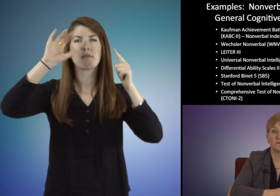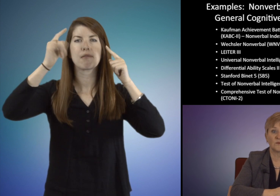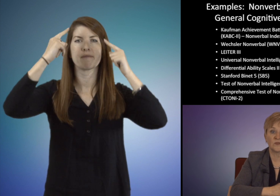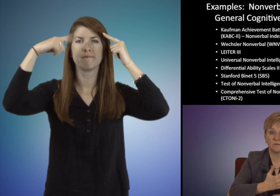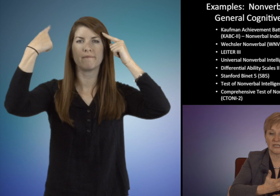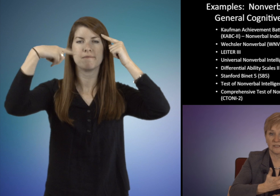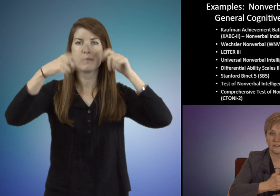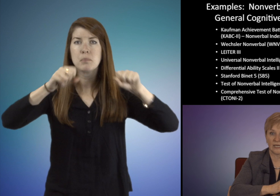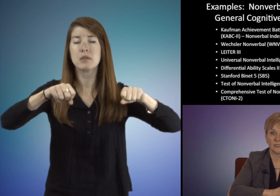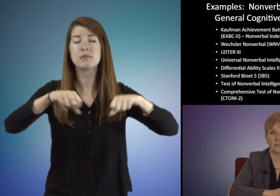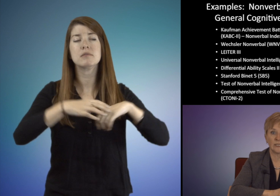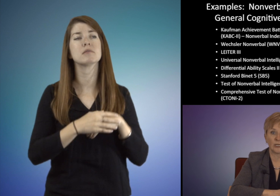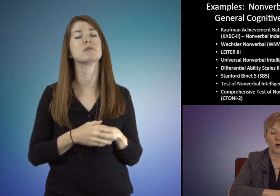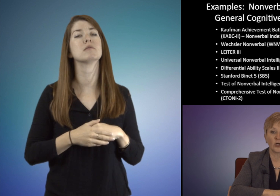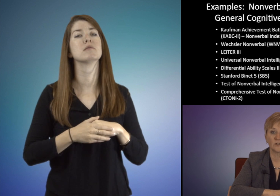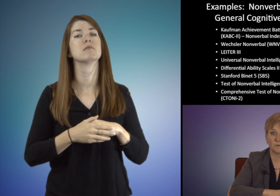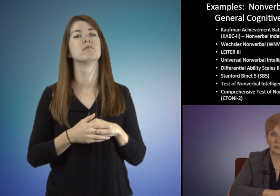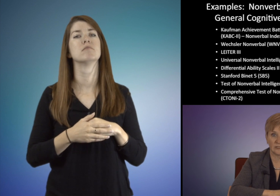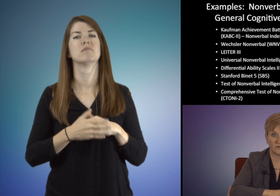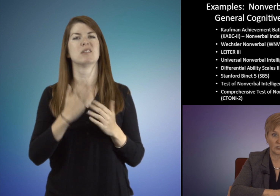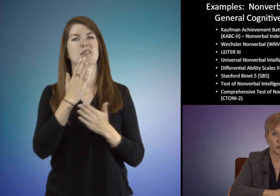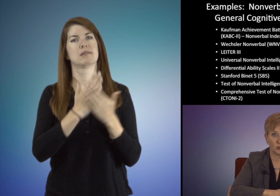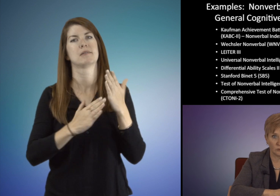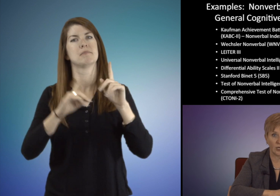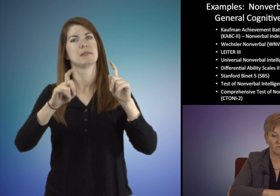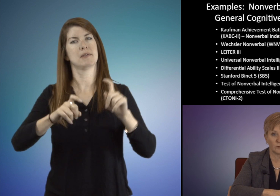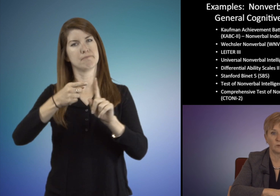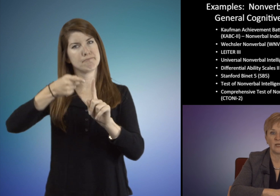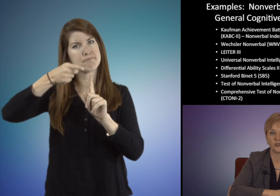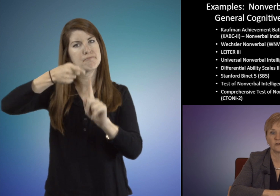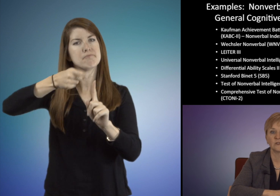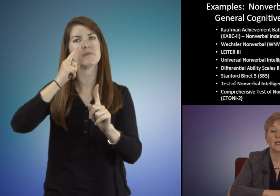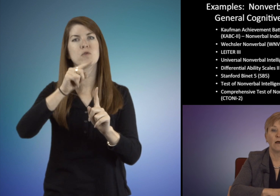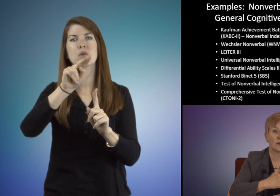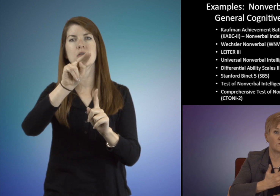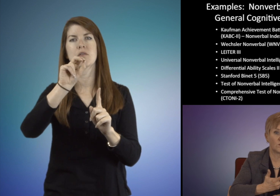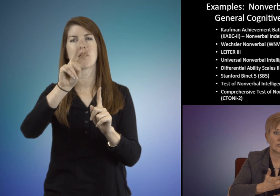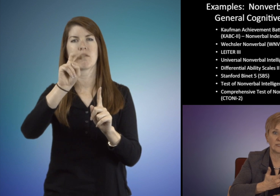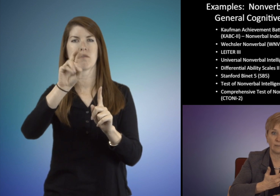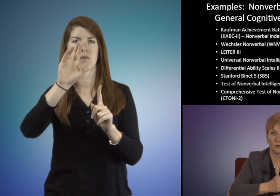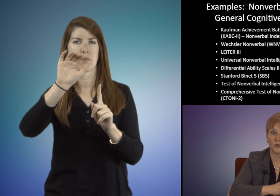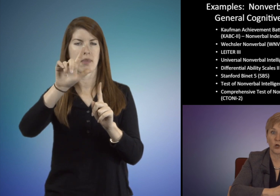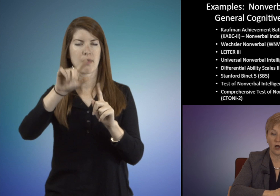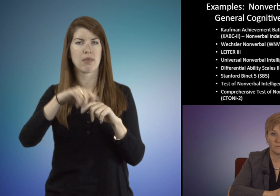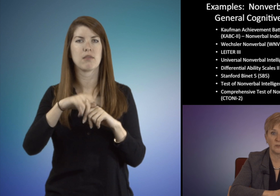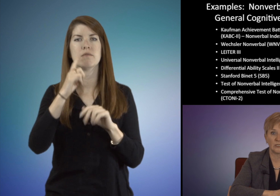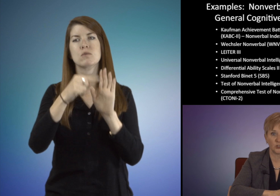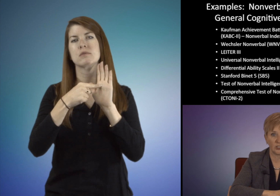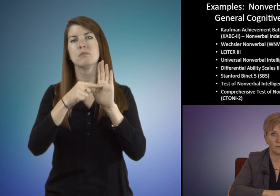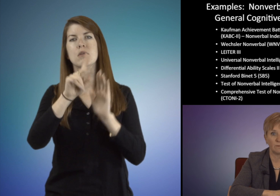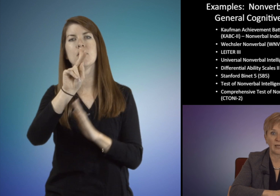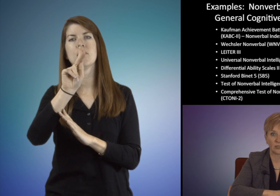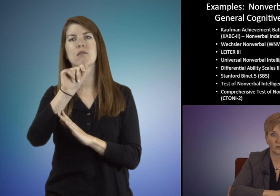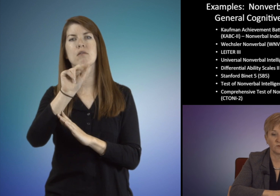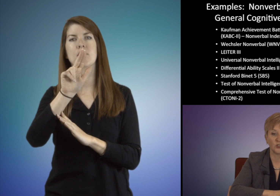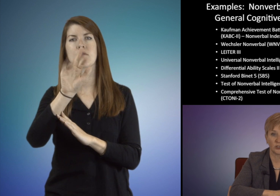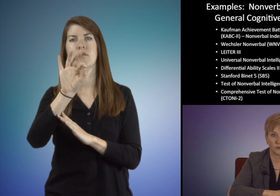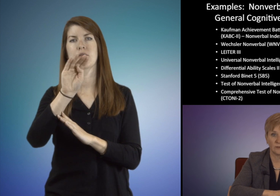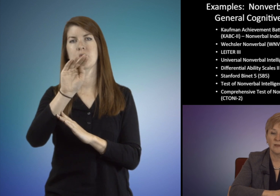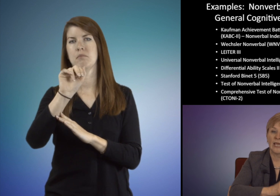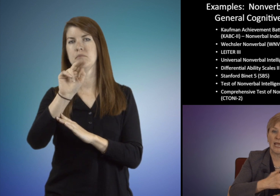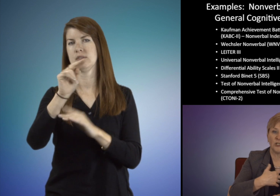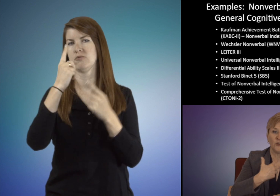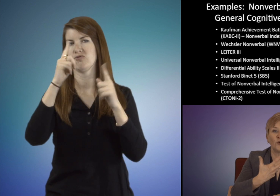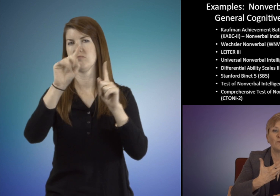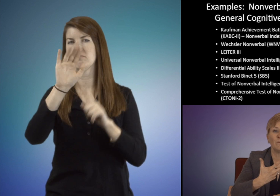are some tests that are specific to nonverbal measures are, for example, the Kaufman Achievement Battery for